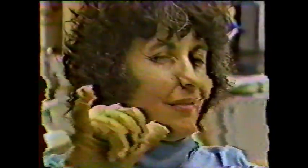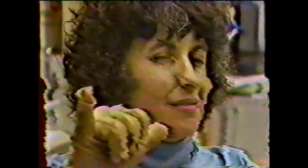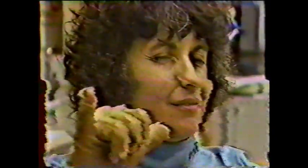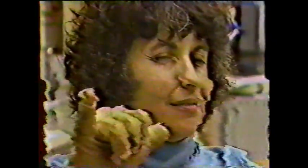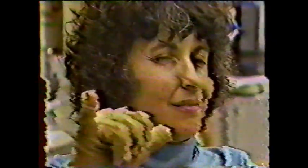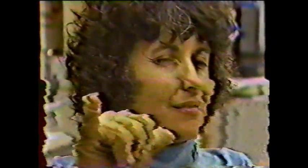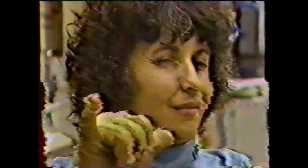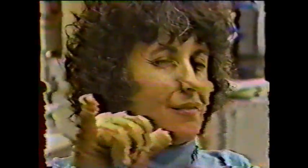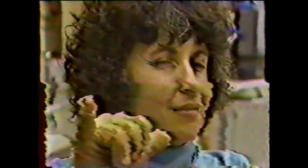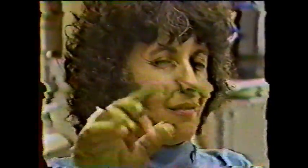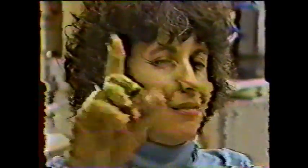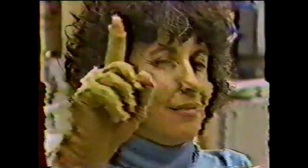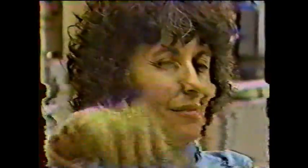correctly interpreted.